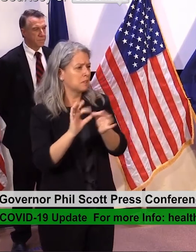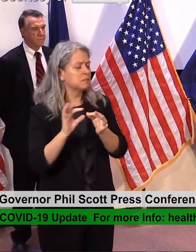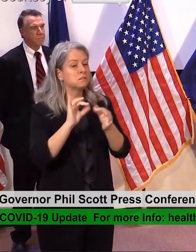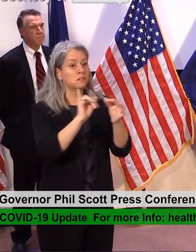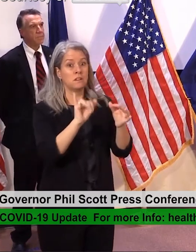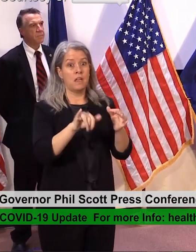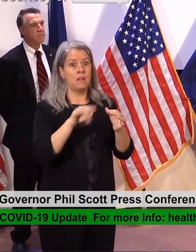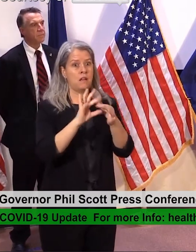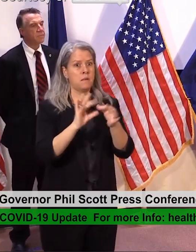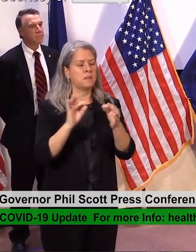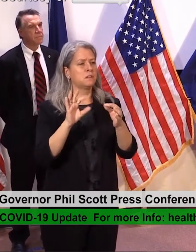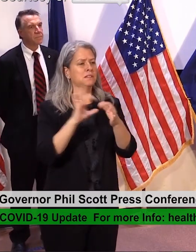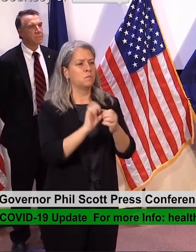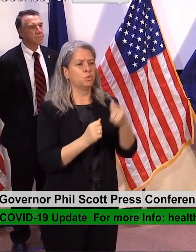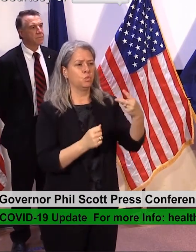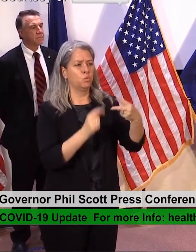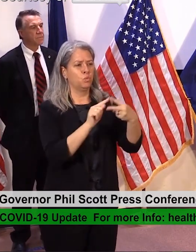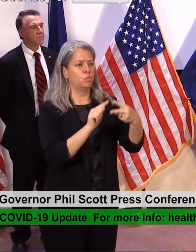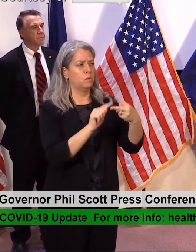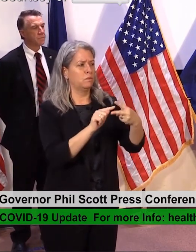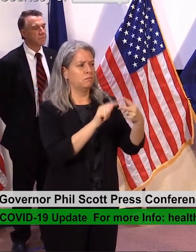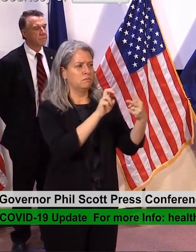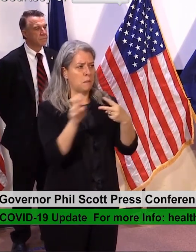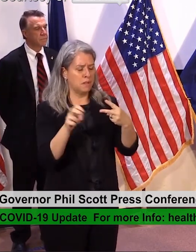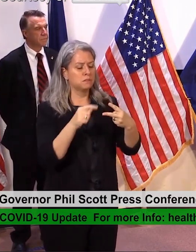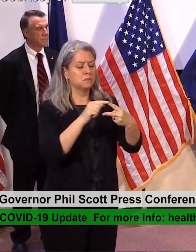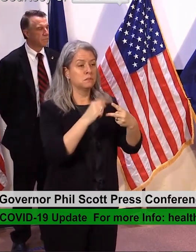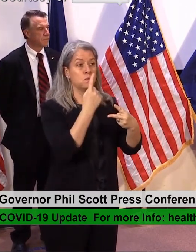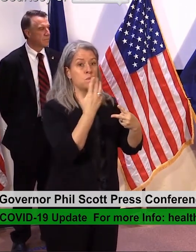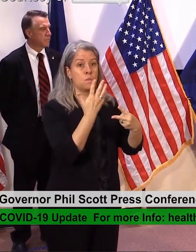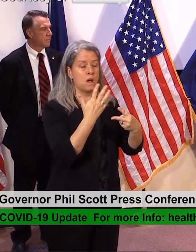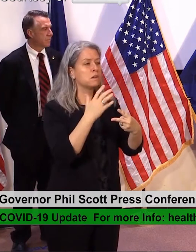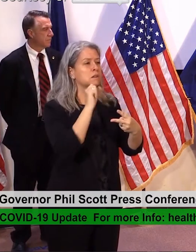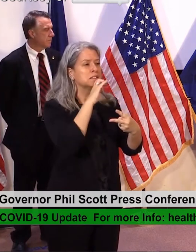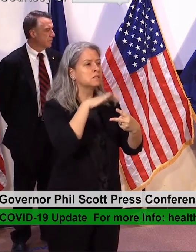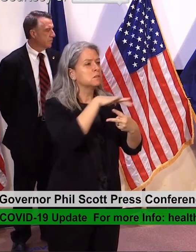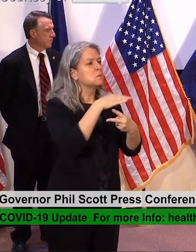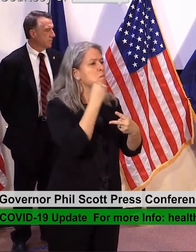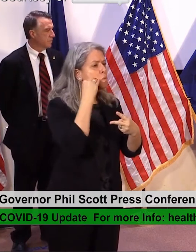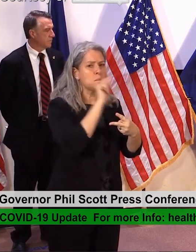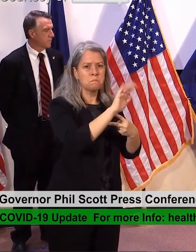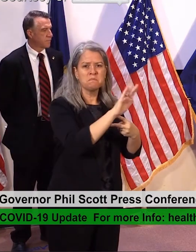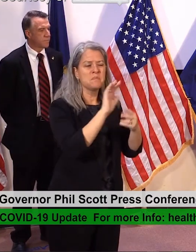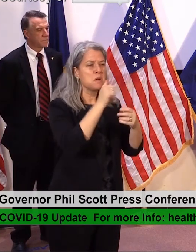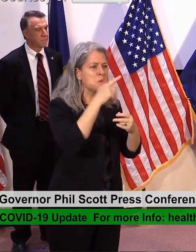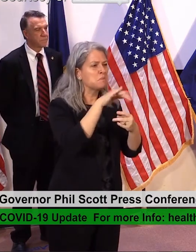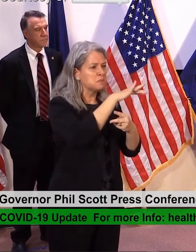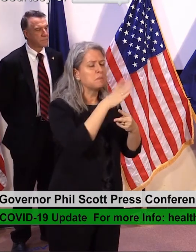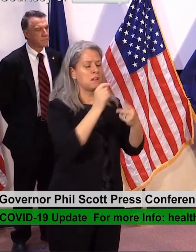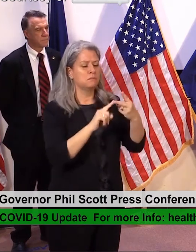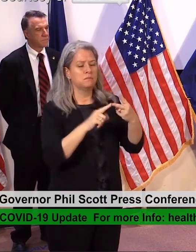topics. The senior living facilities and masks.